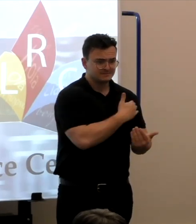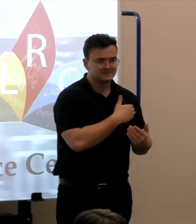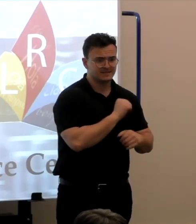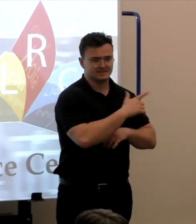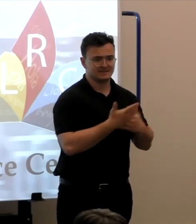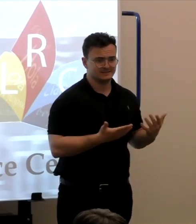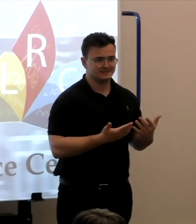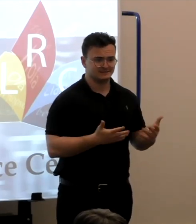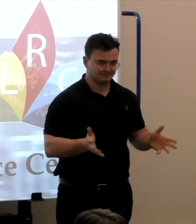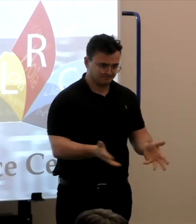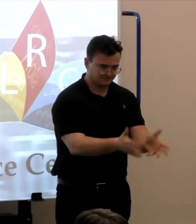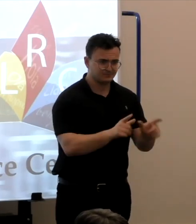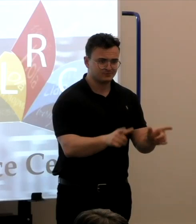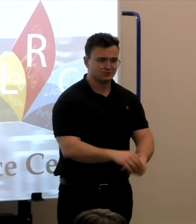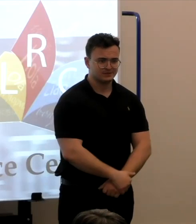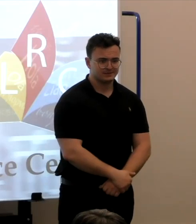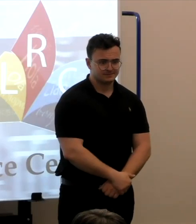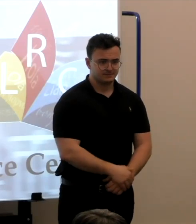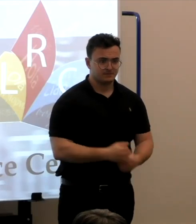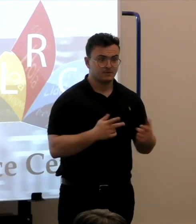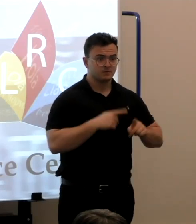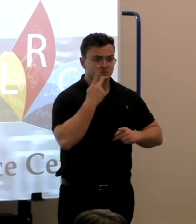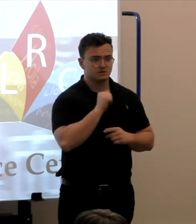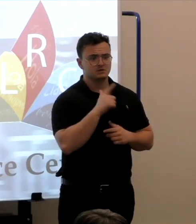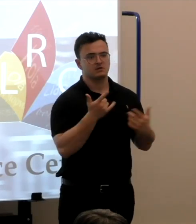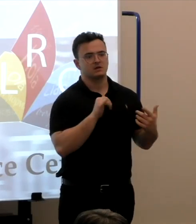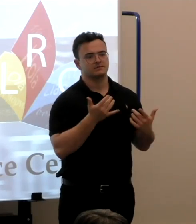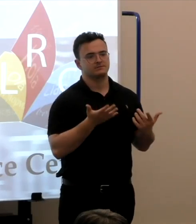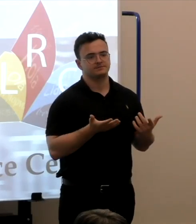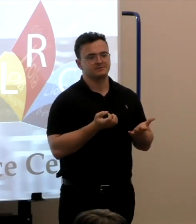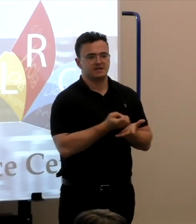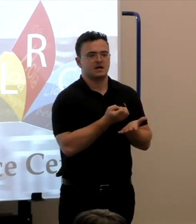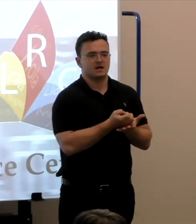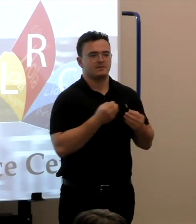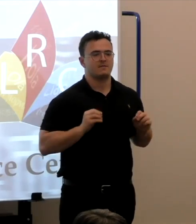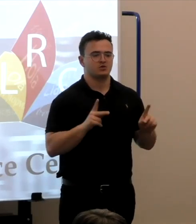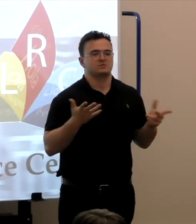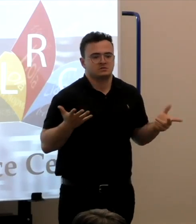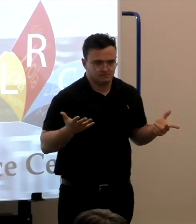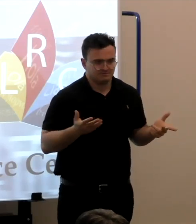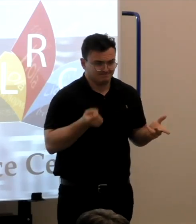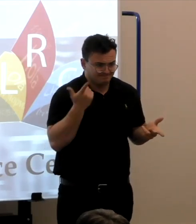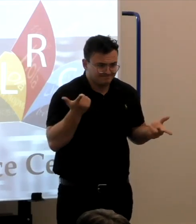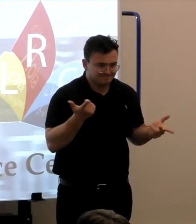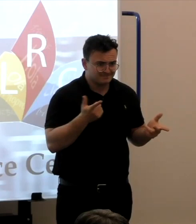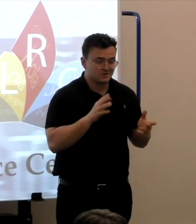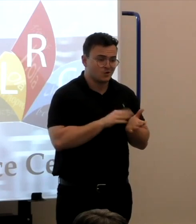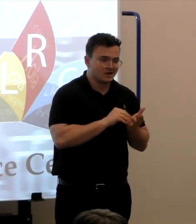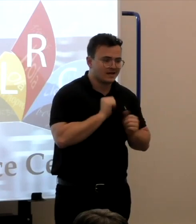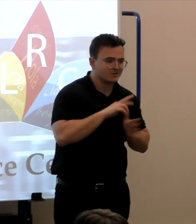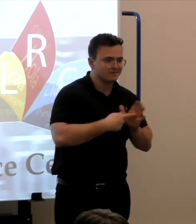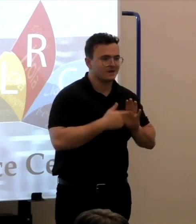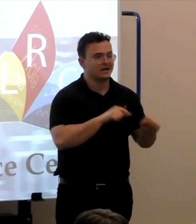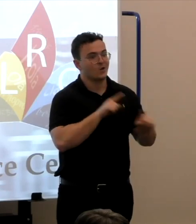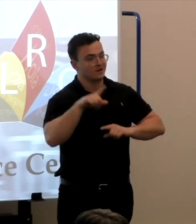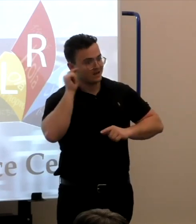bolster them and encourage them to communicate. Many people see American Sign Language as an economic opportunity. Oh,